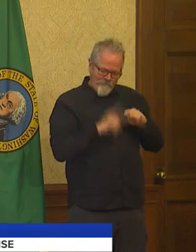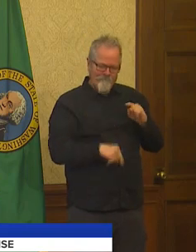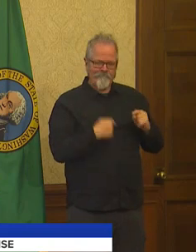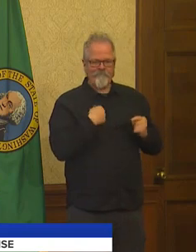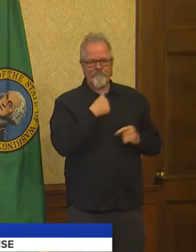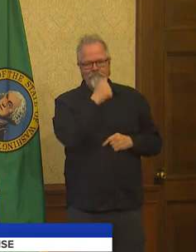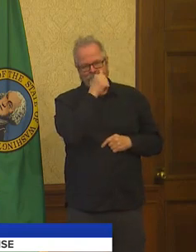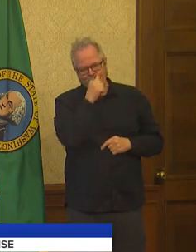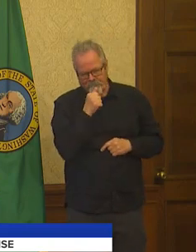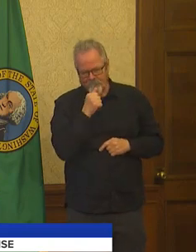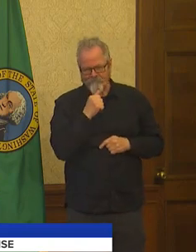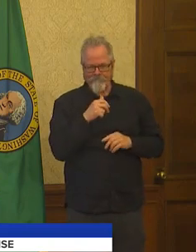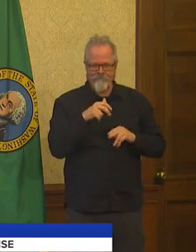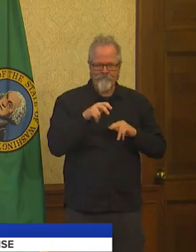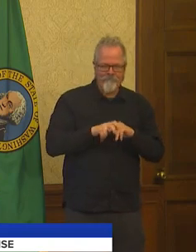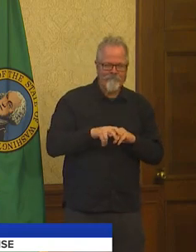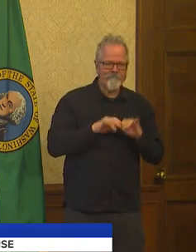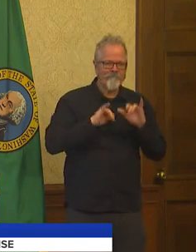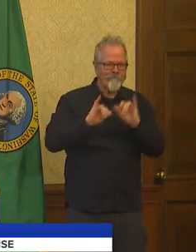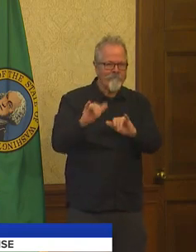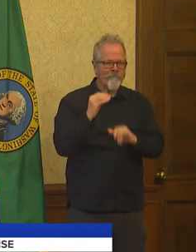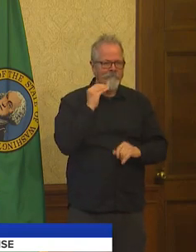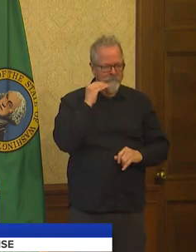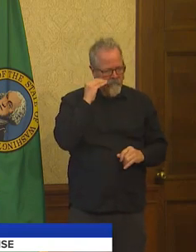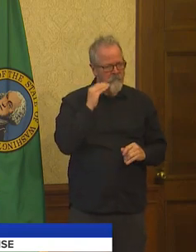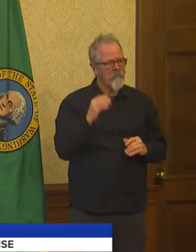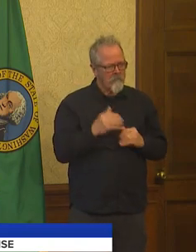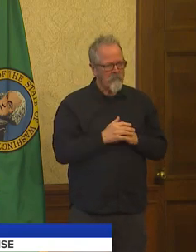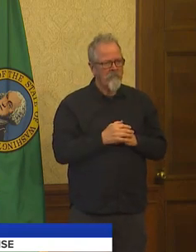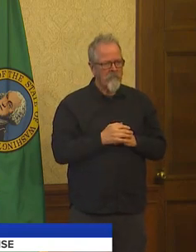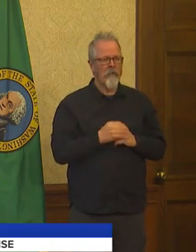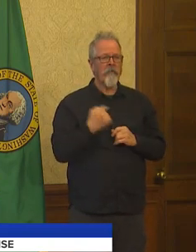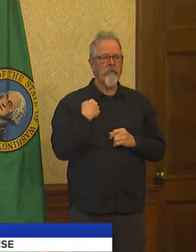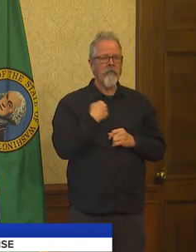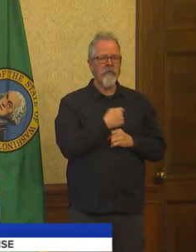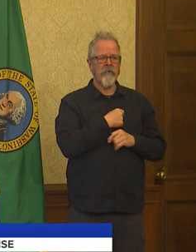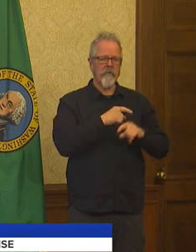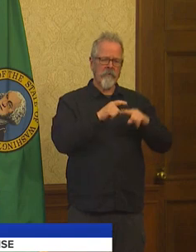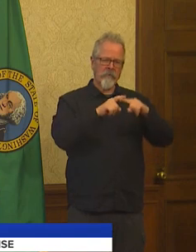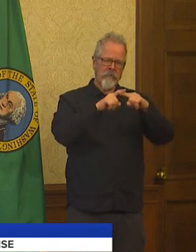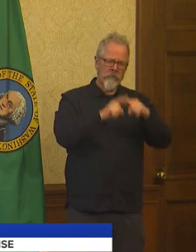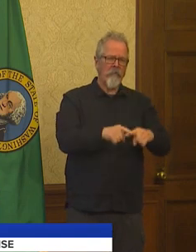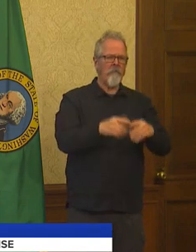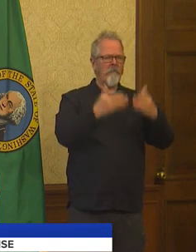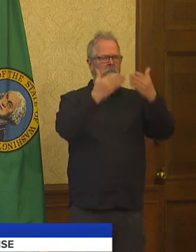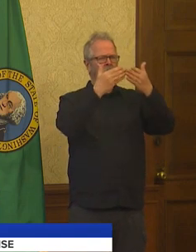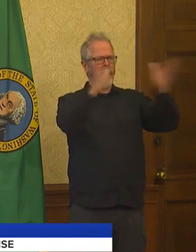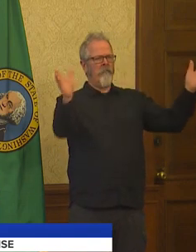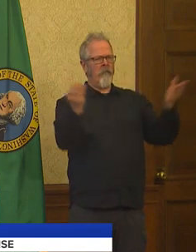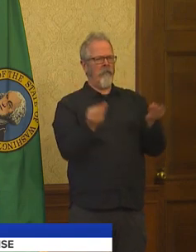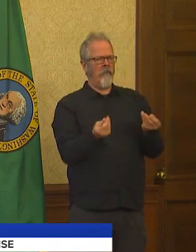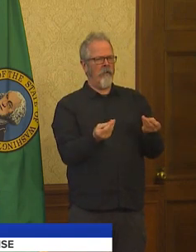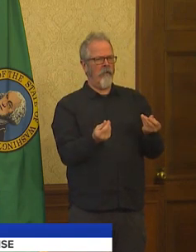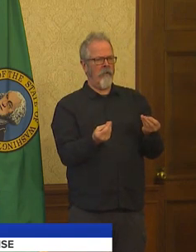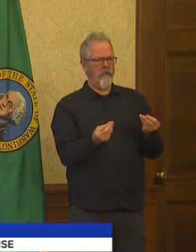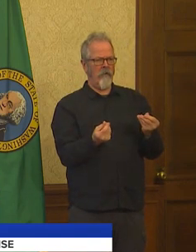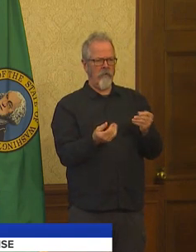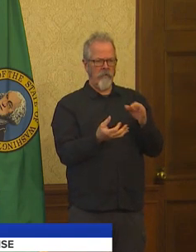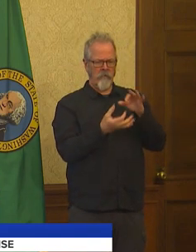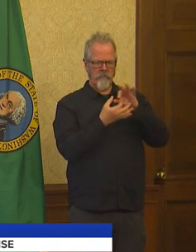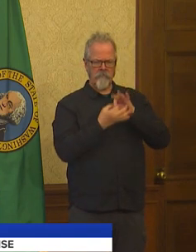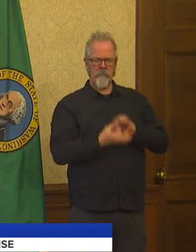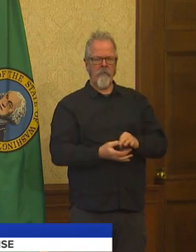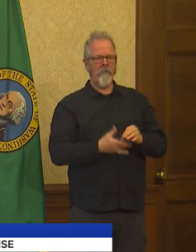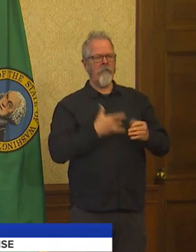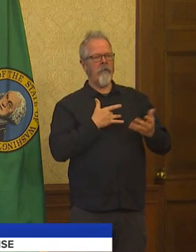and natural resource areas are a place that we go to for our physical, our mental, and our emotional well-being. So it was one of the